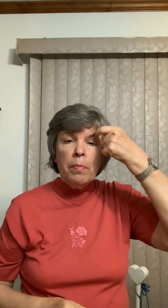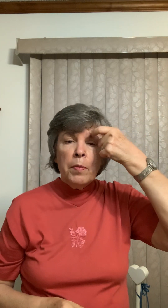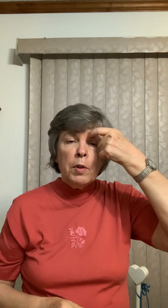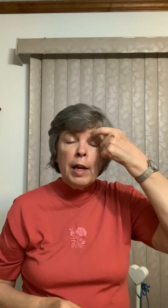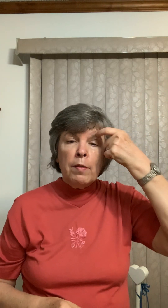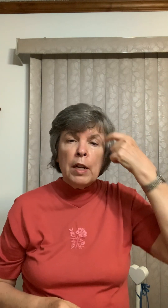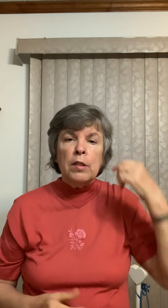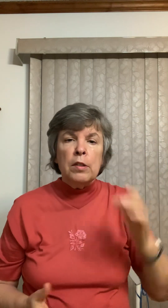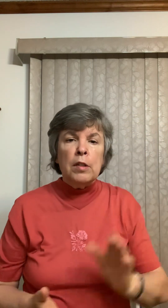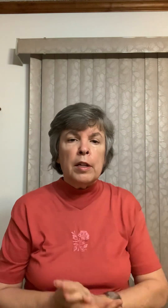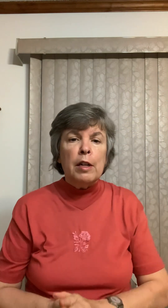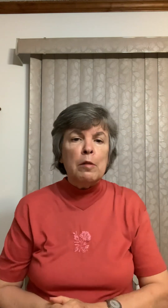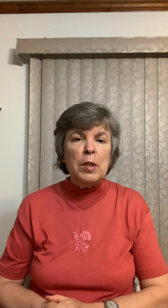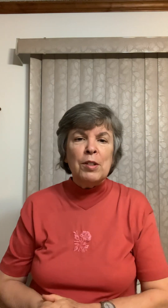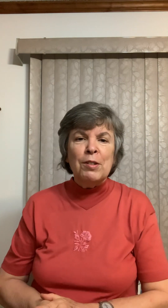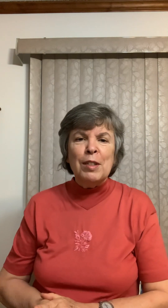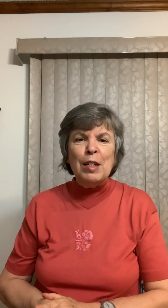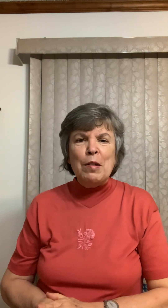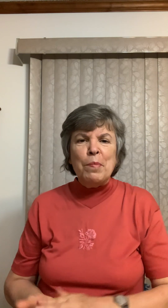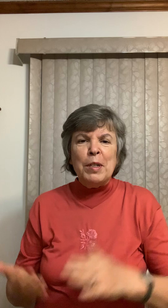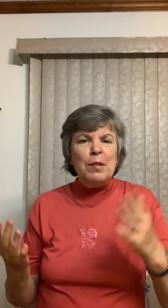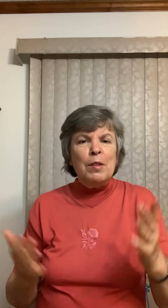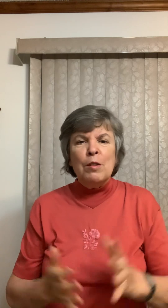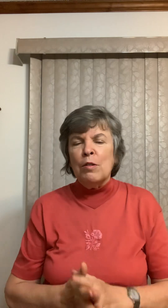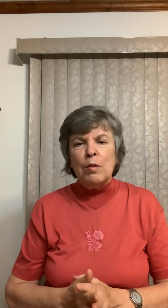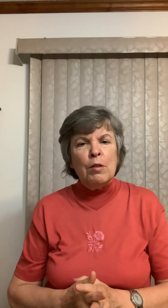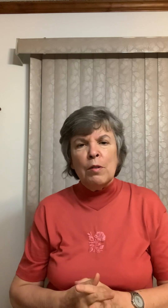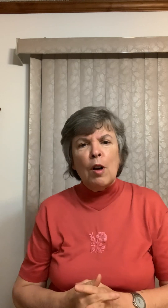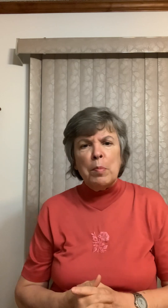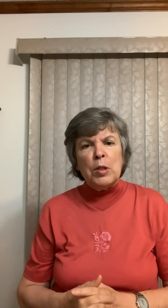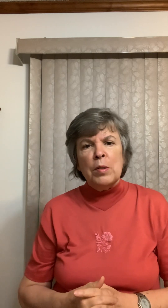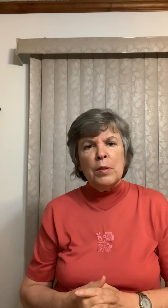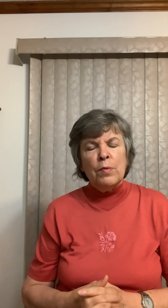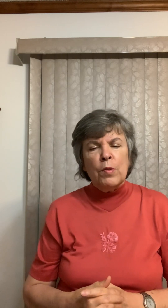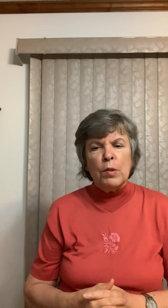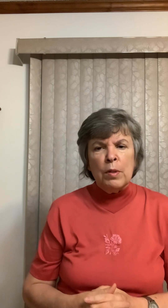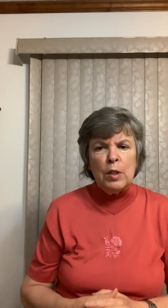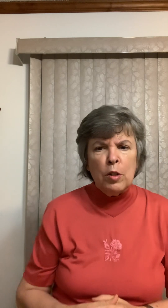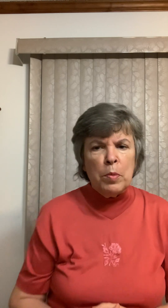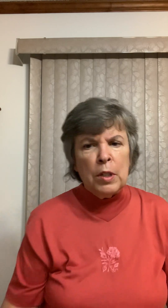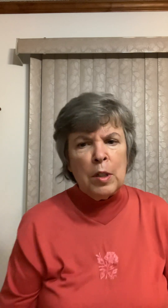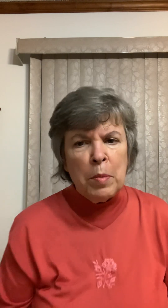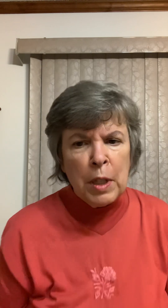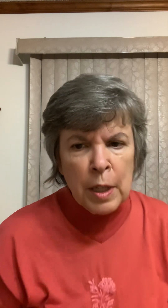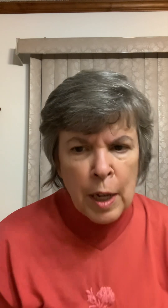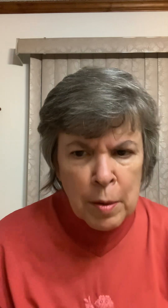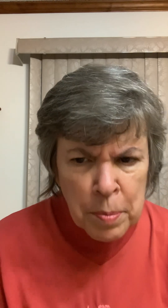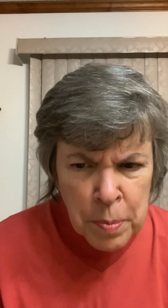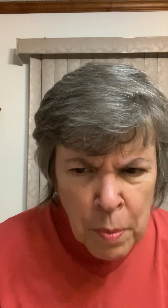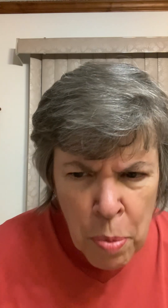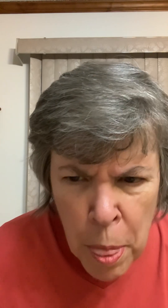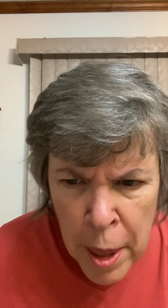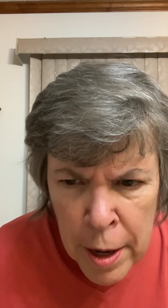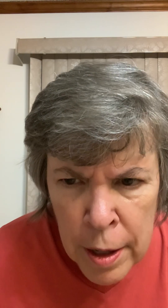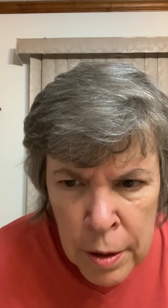So I haven't actually decided how I'm going to do it, but there are options for interpreting something like that.